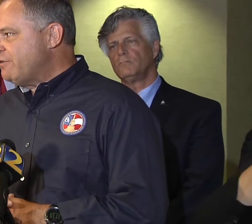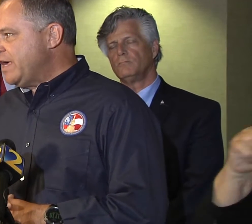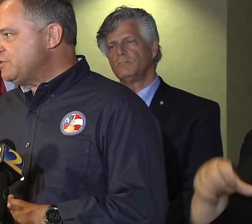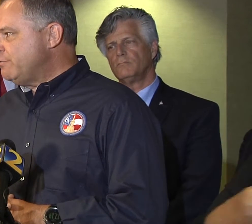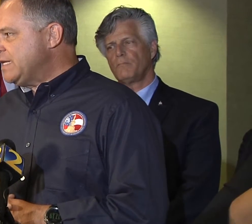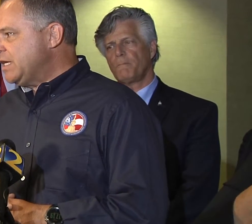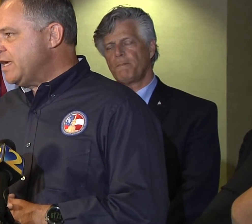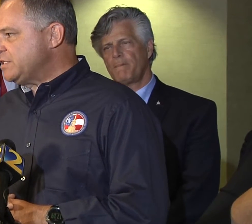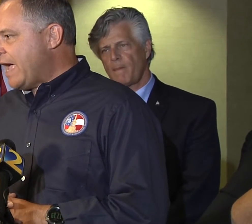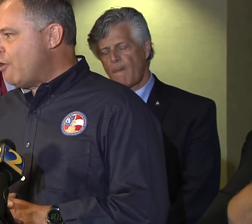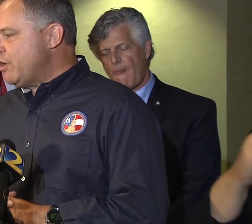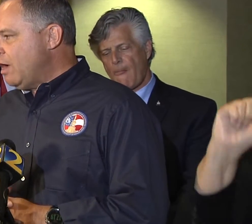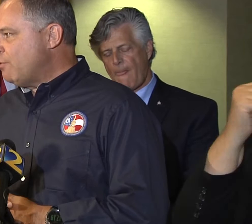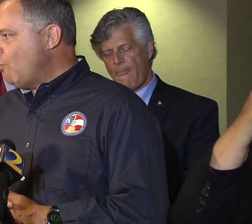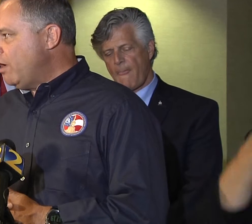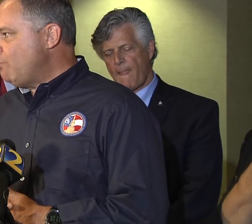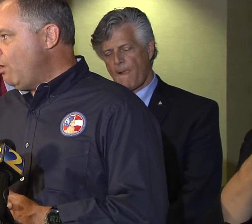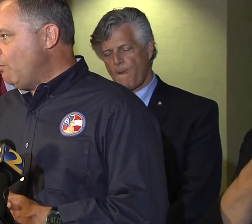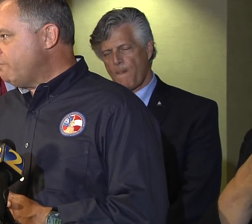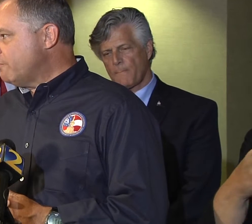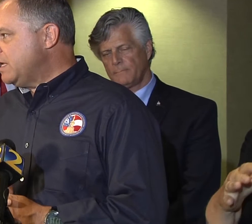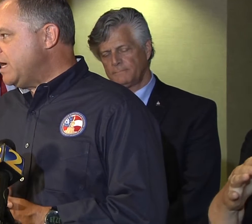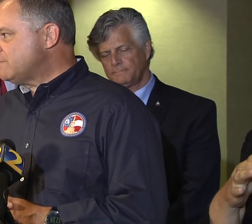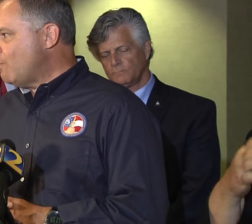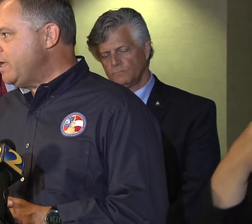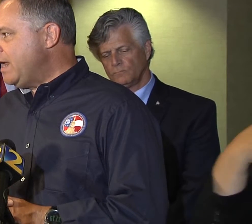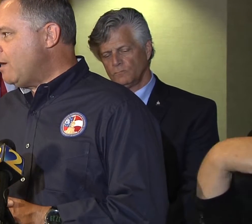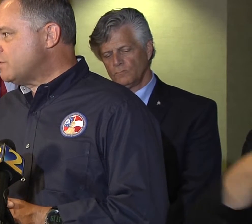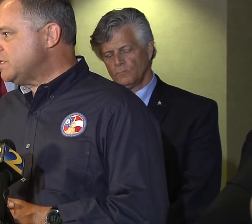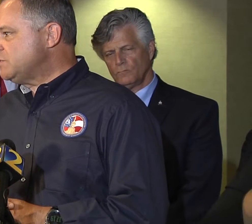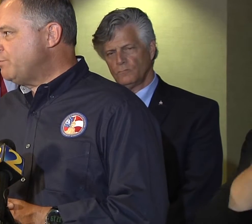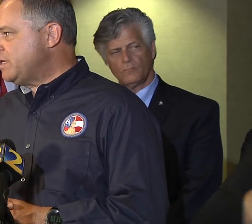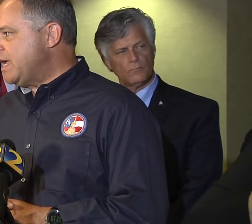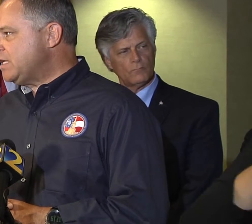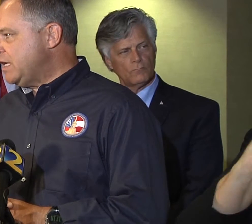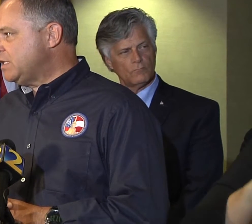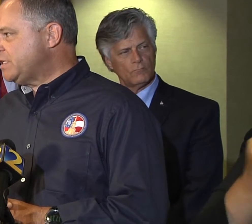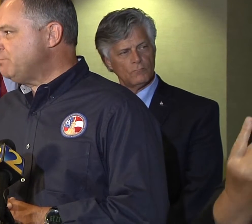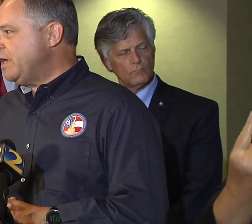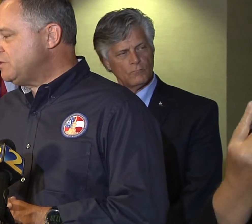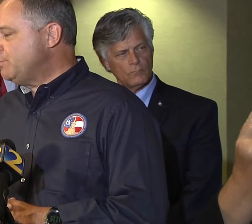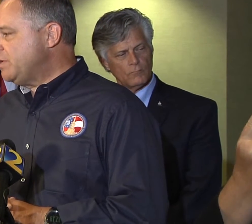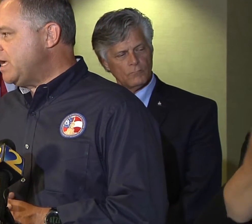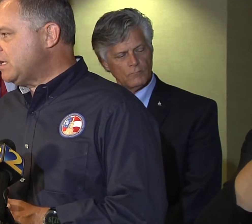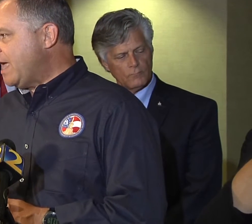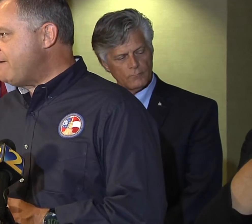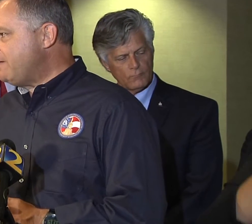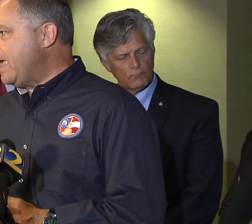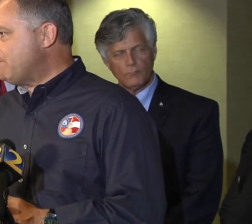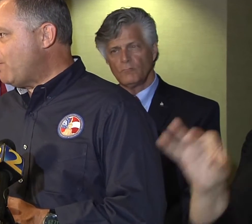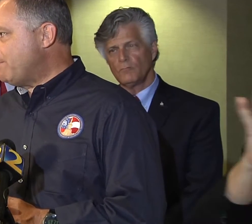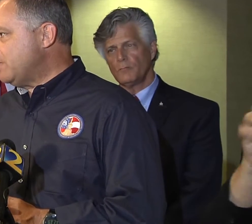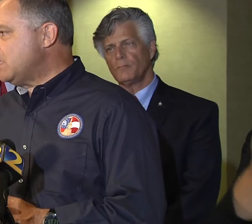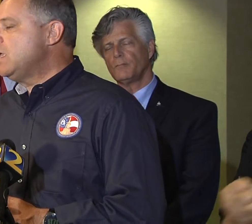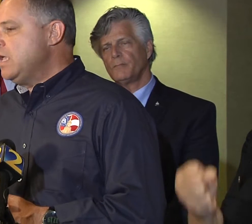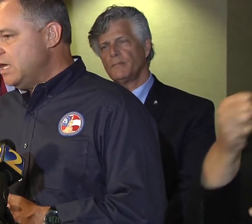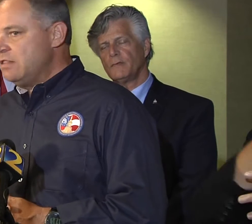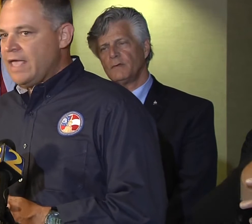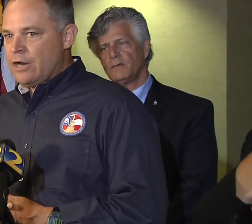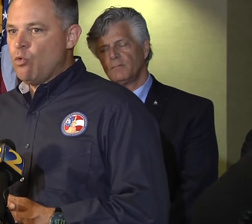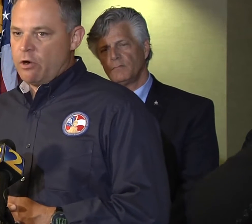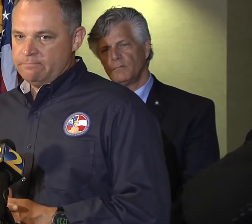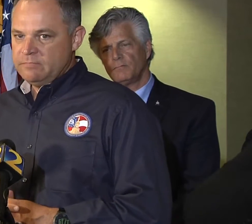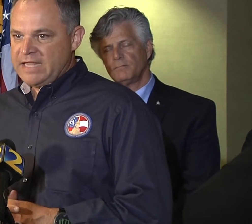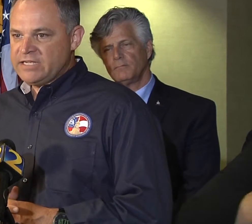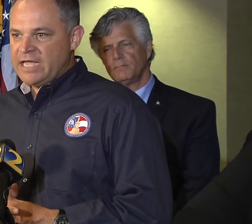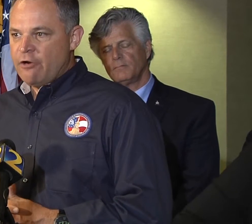The Governor has directed us. Our number one role for the next 48 hours is to protect life and property in